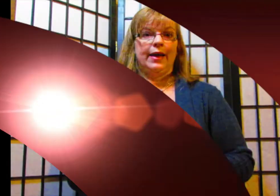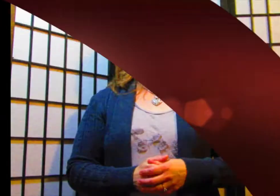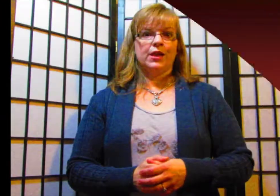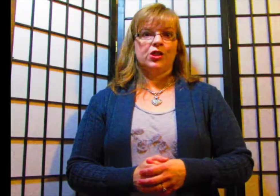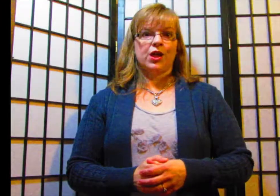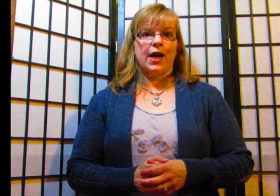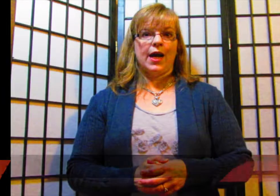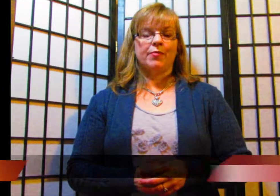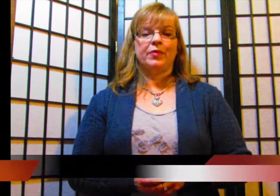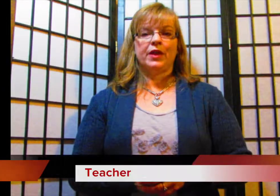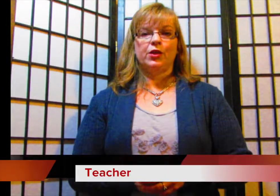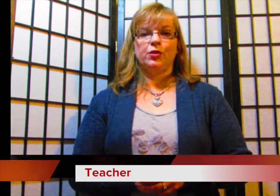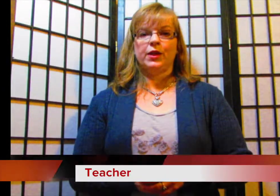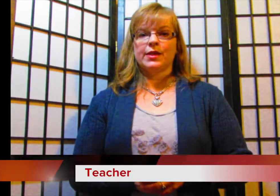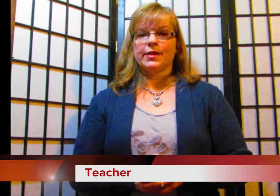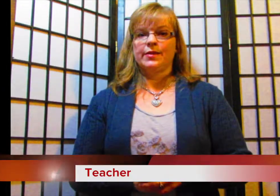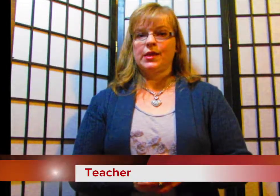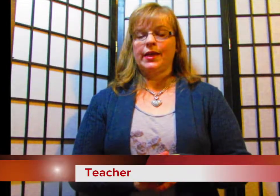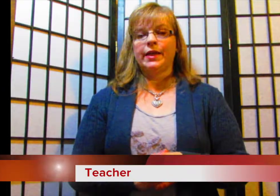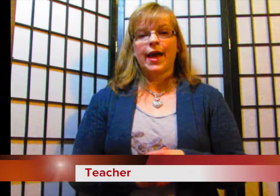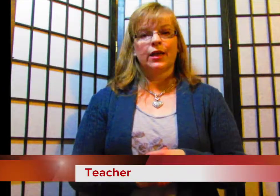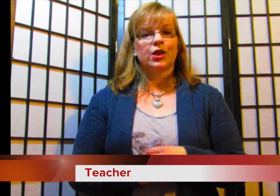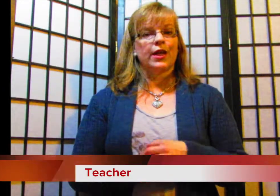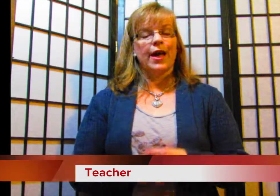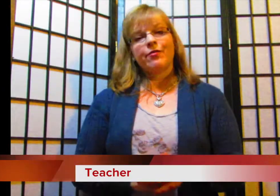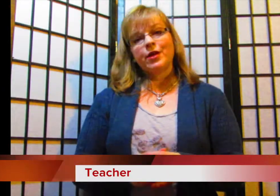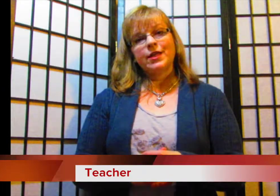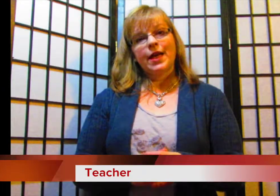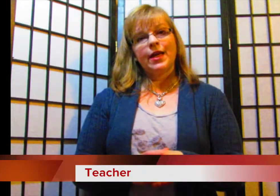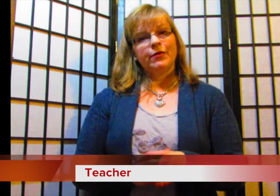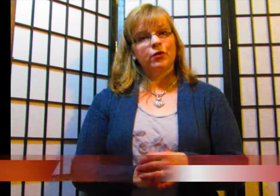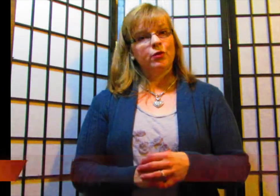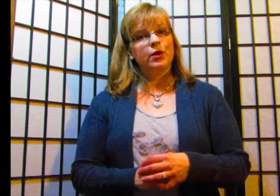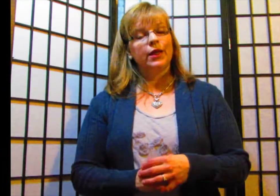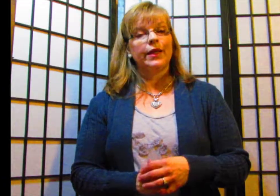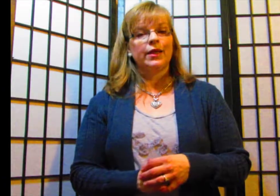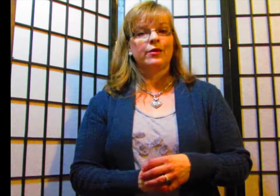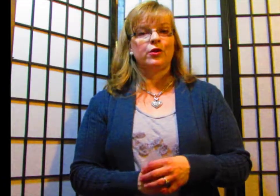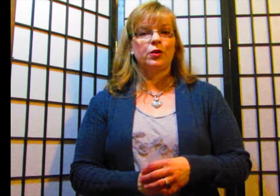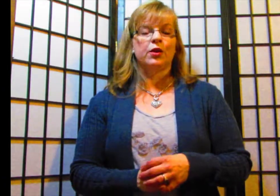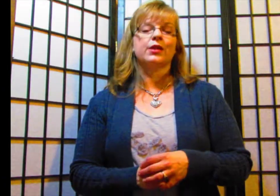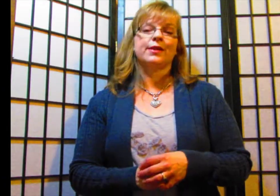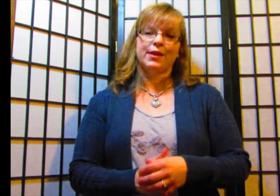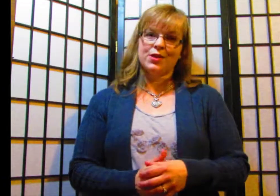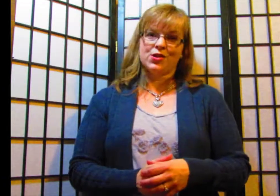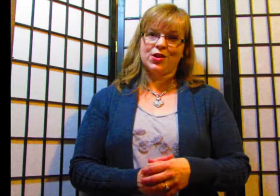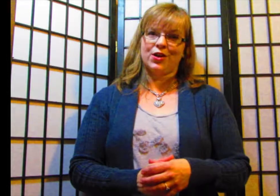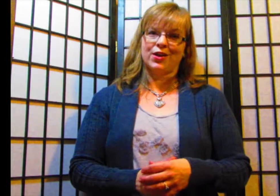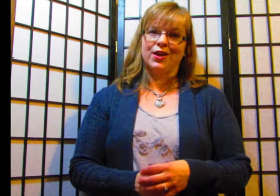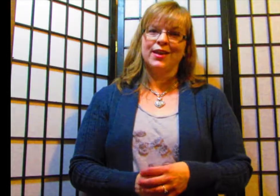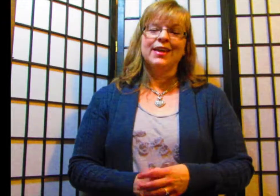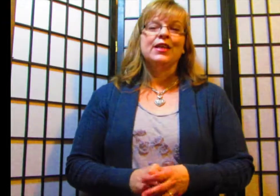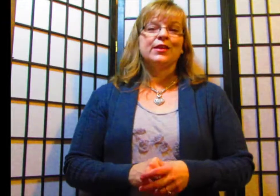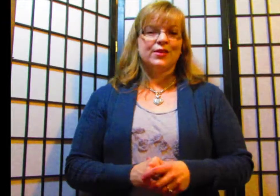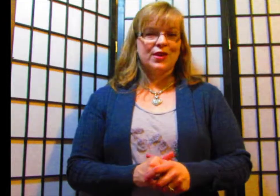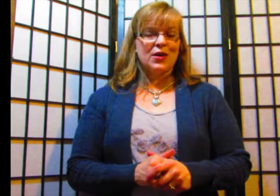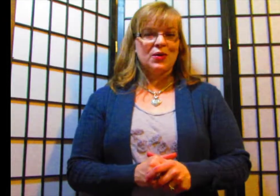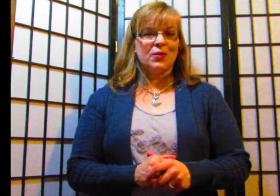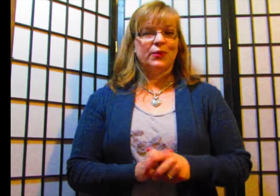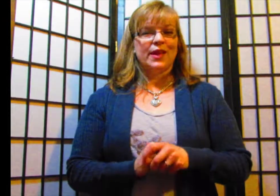And a job that you get to see in action every day of school is your teacher. So let's